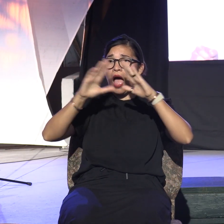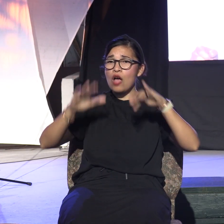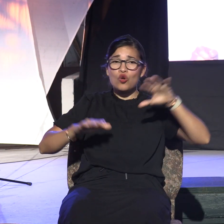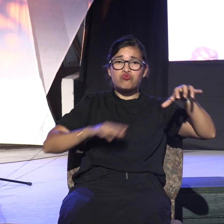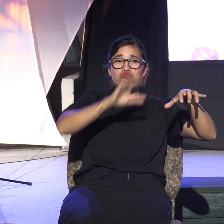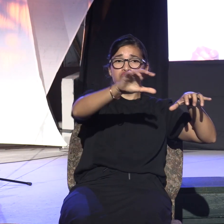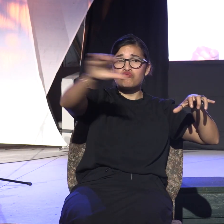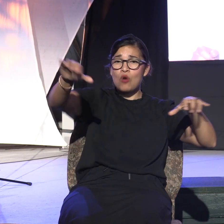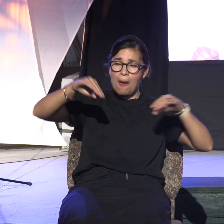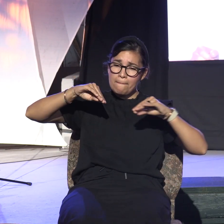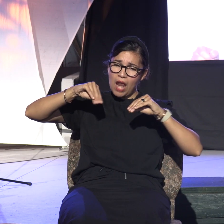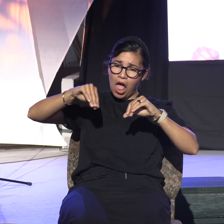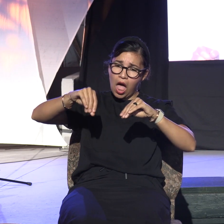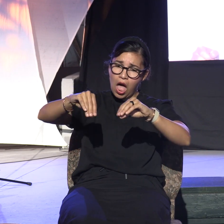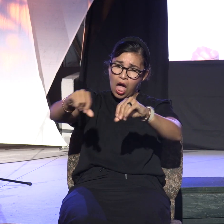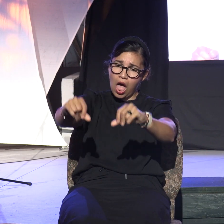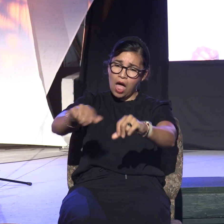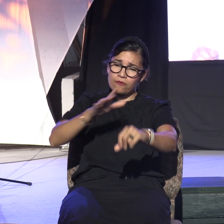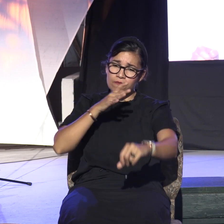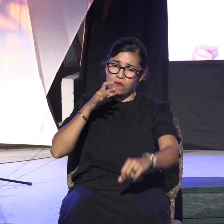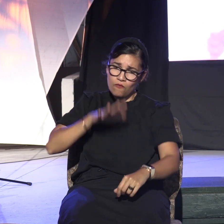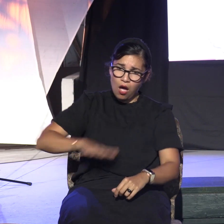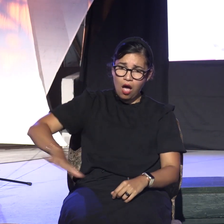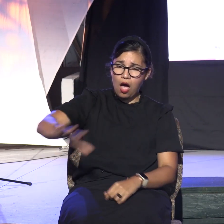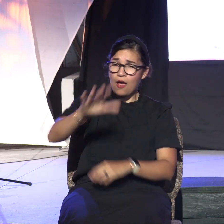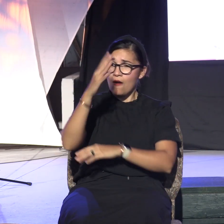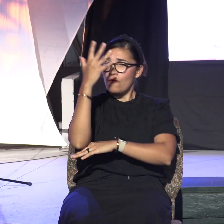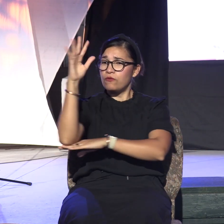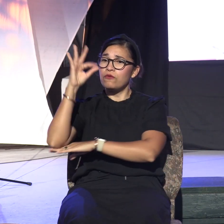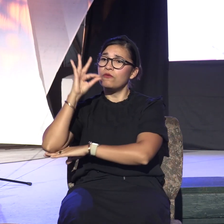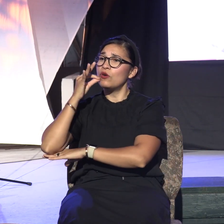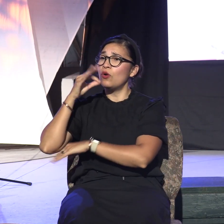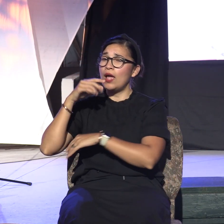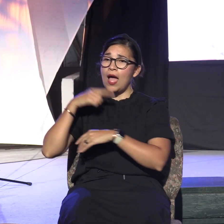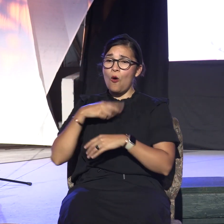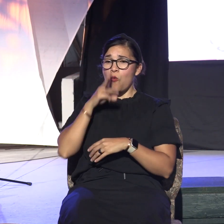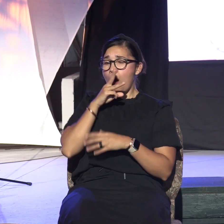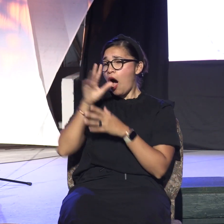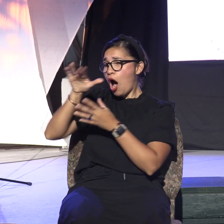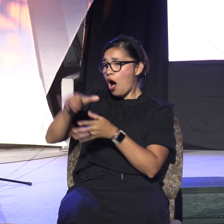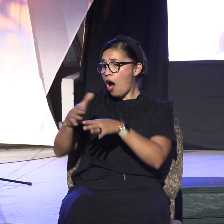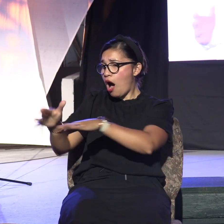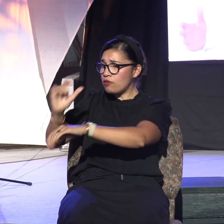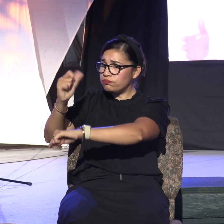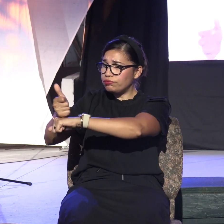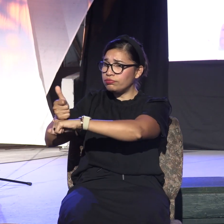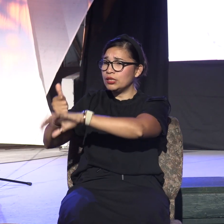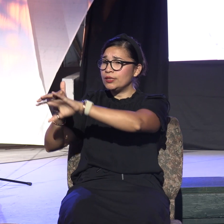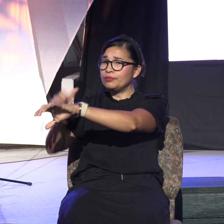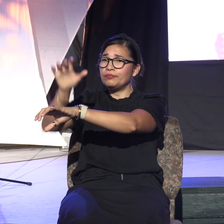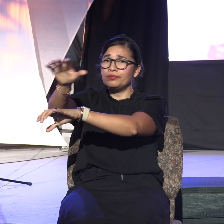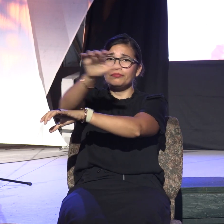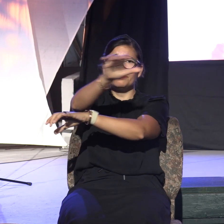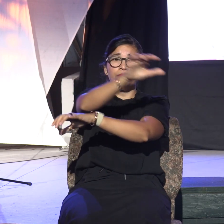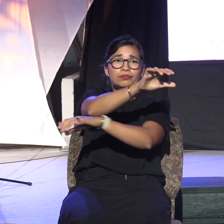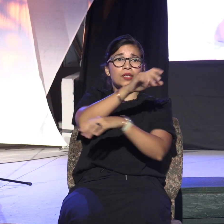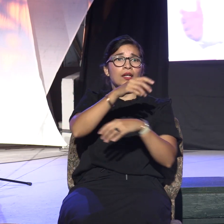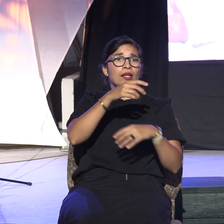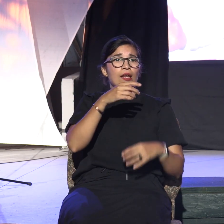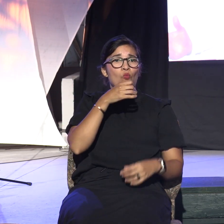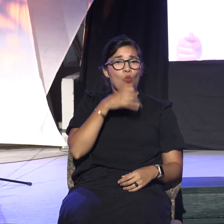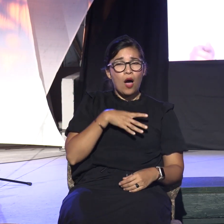male and female slaves, had other slaves who were born in my house. I also owned many herds and flocks, and anyone in Jerusalem